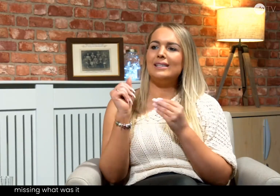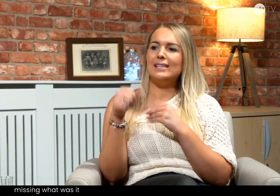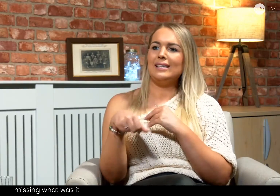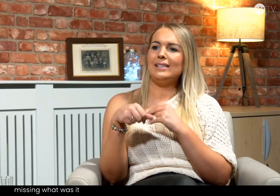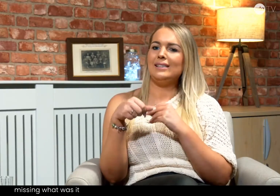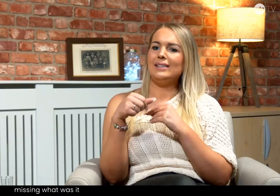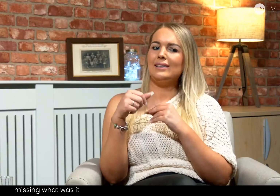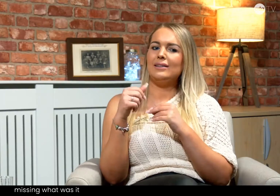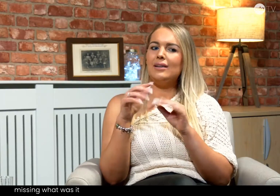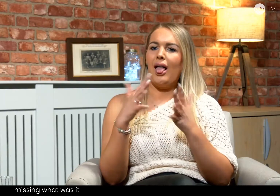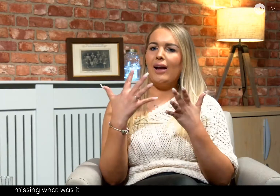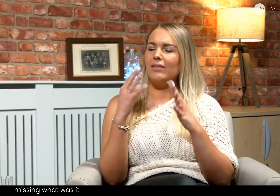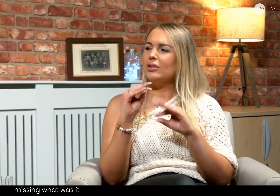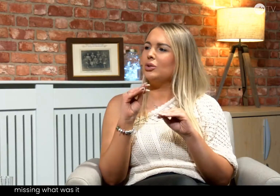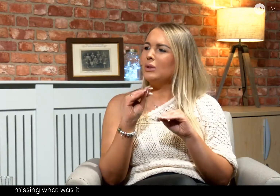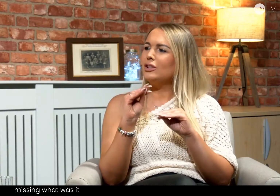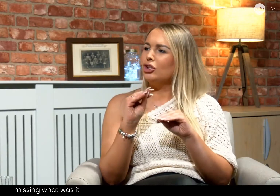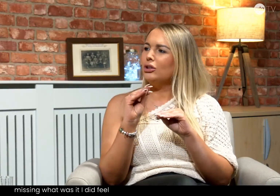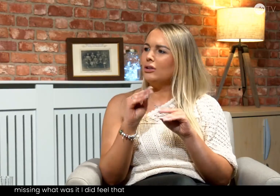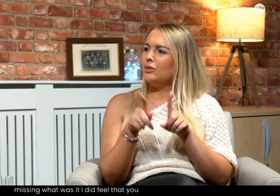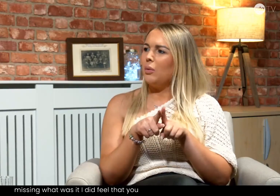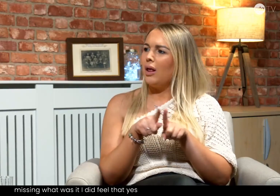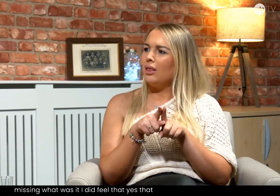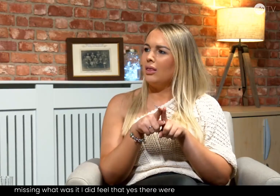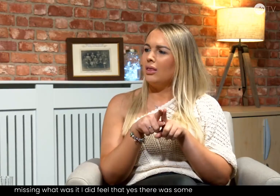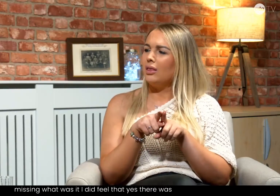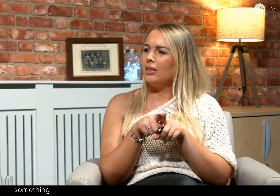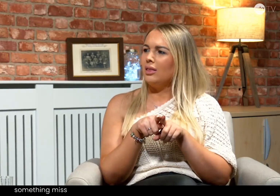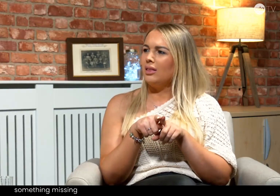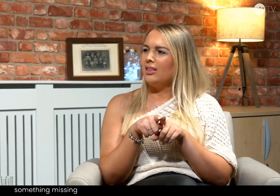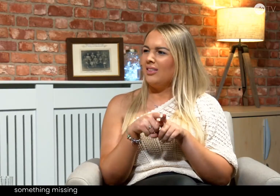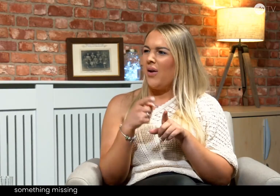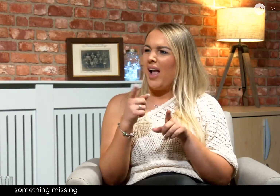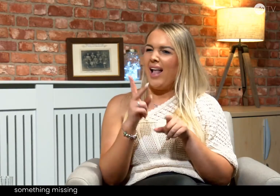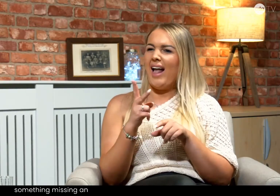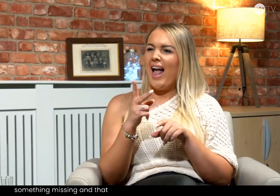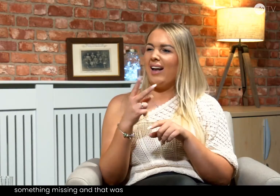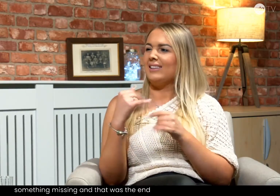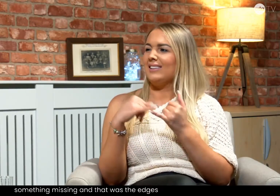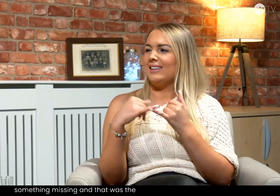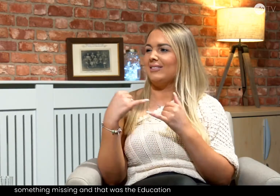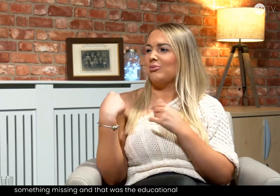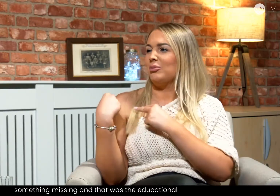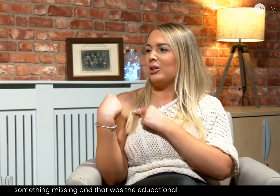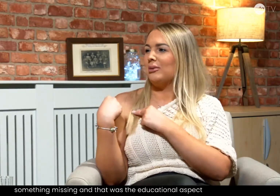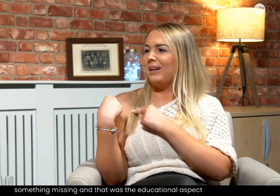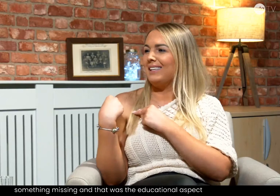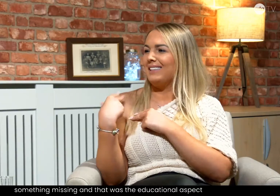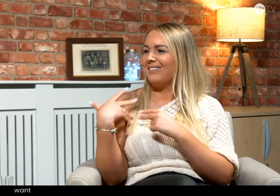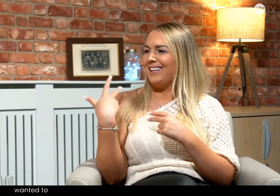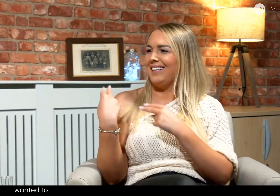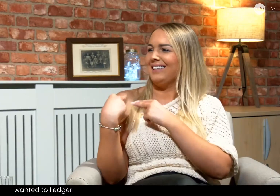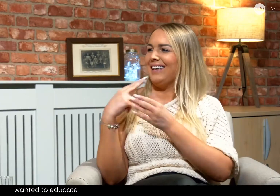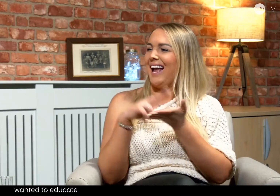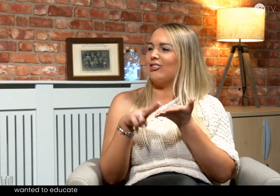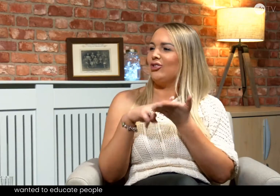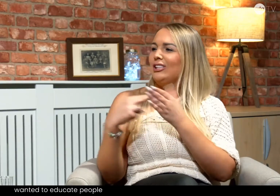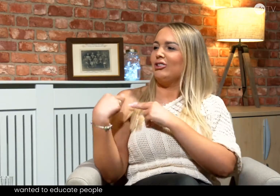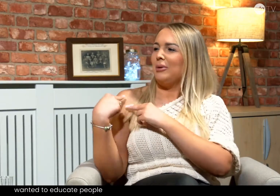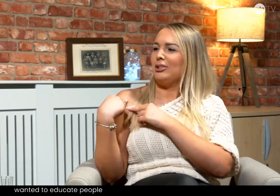I did feel that, yes, there was something missing, and that was the educational aspect. I wanted to educate people. And I saw that as my